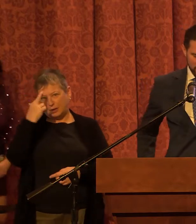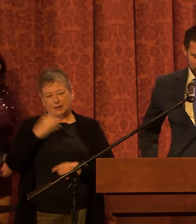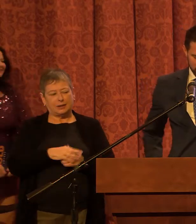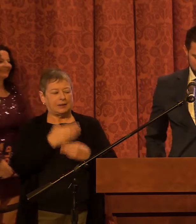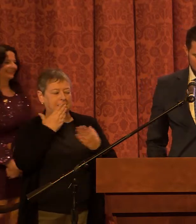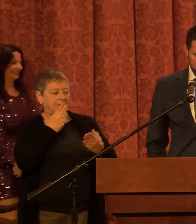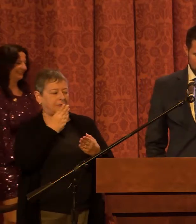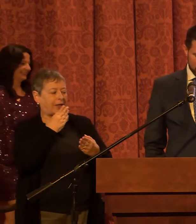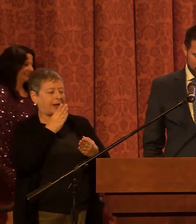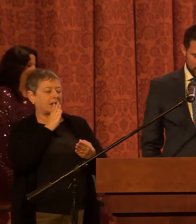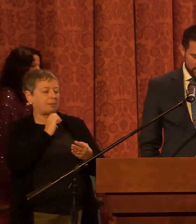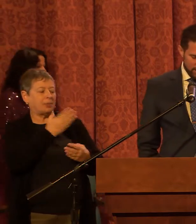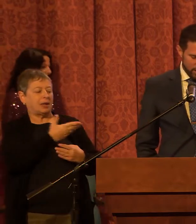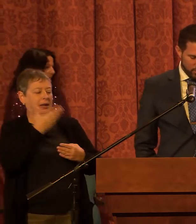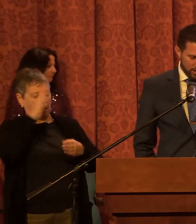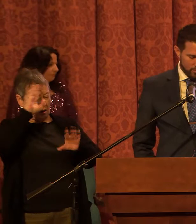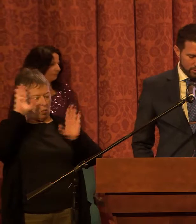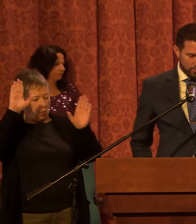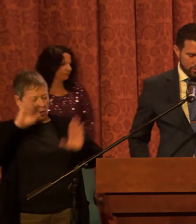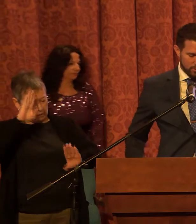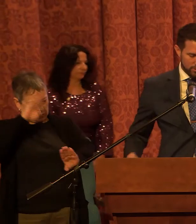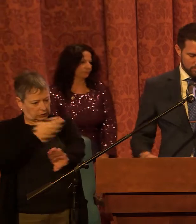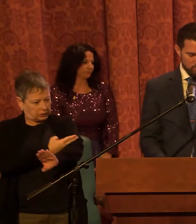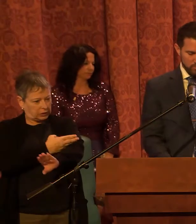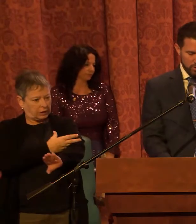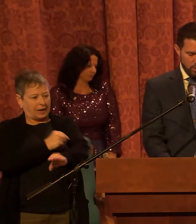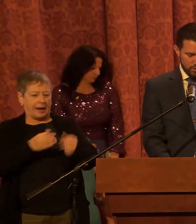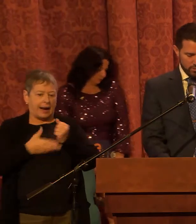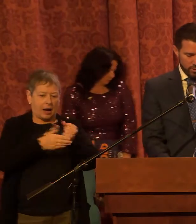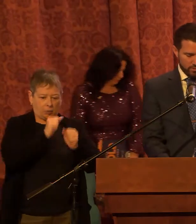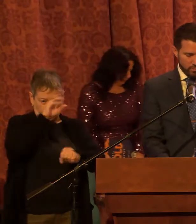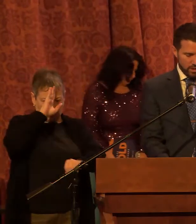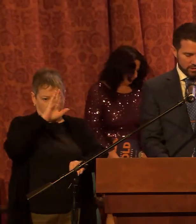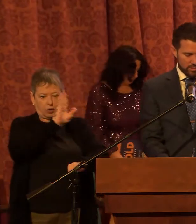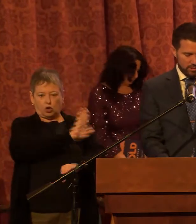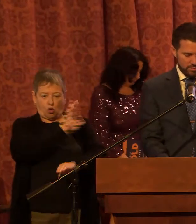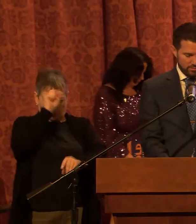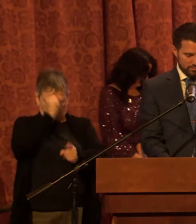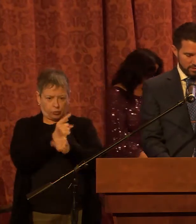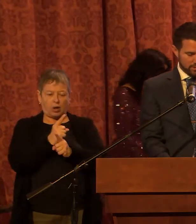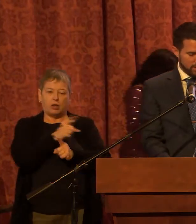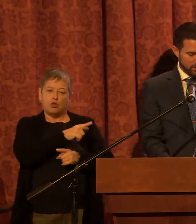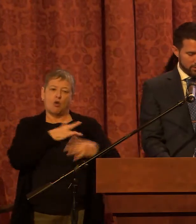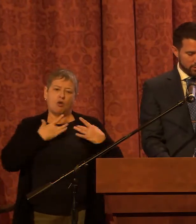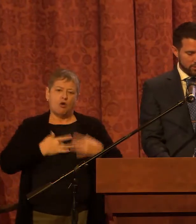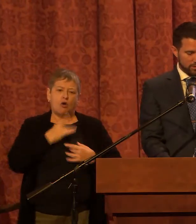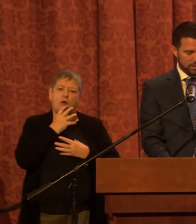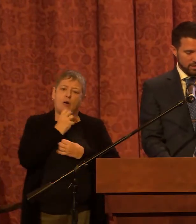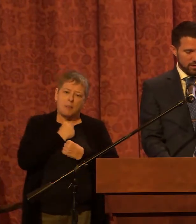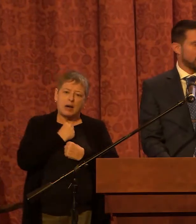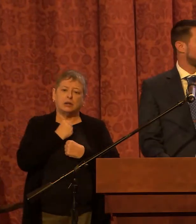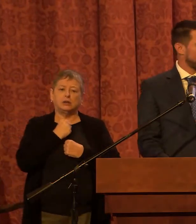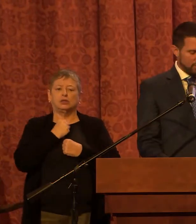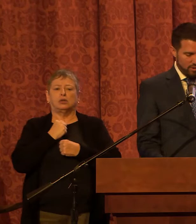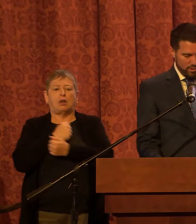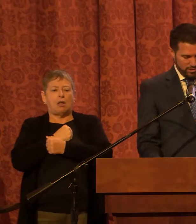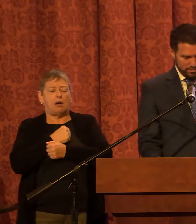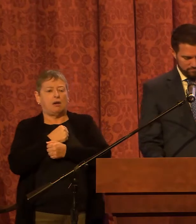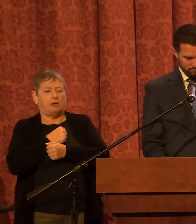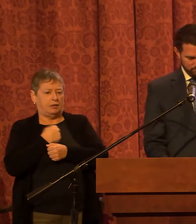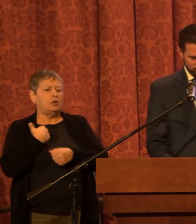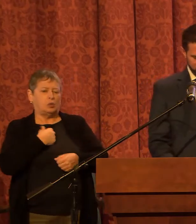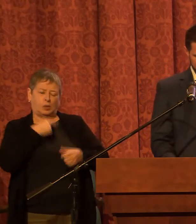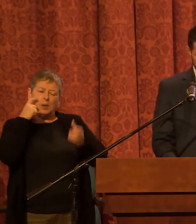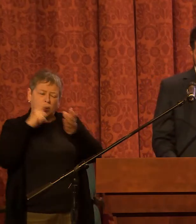Thank you for being an amazing son and helping out with your brothers. Your heart is one of compassion and love. It has not gone unnoticed, and we love you very